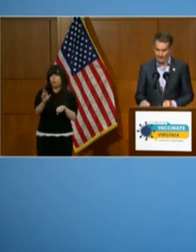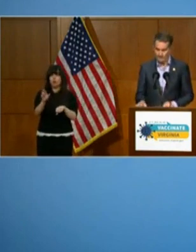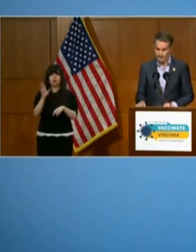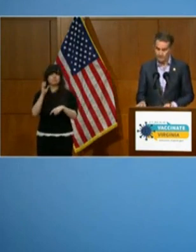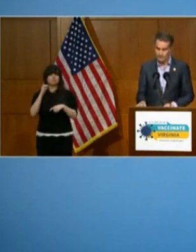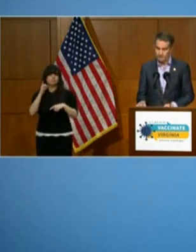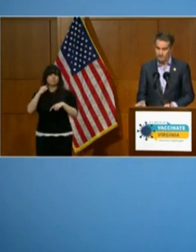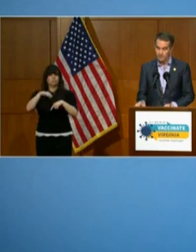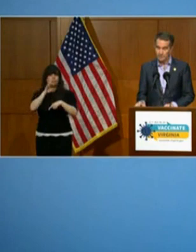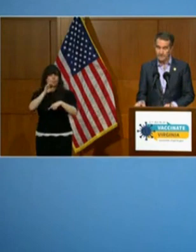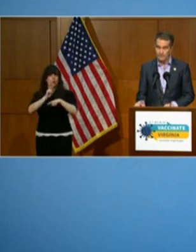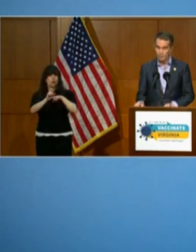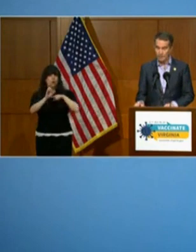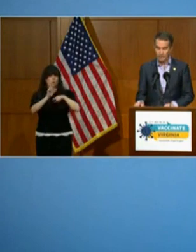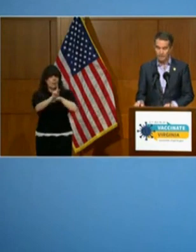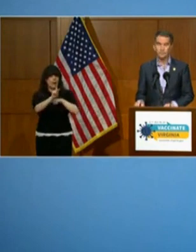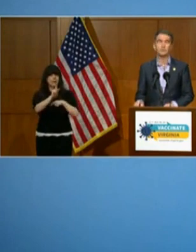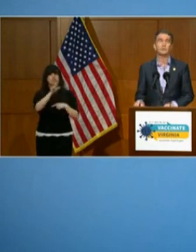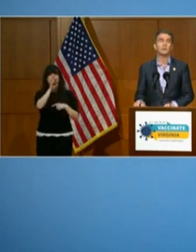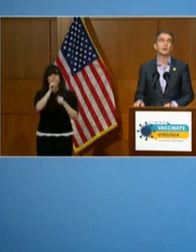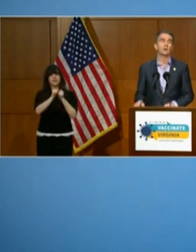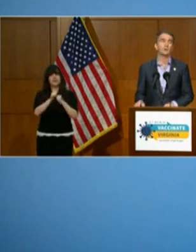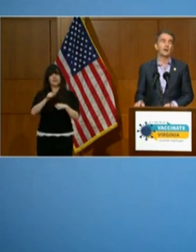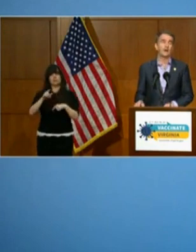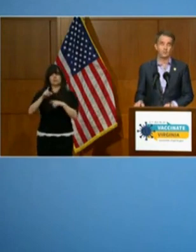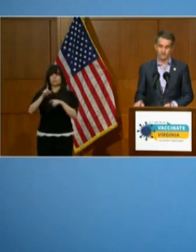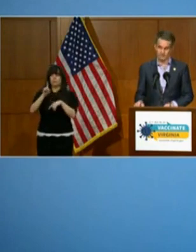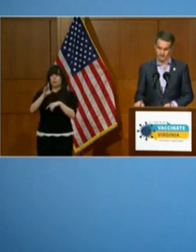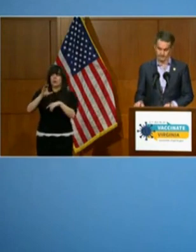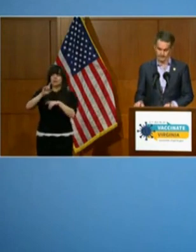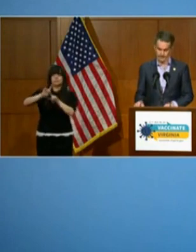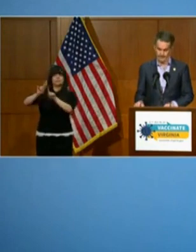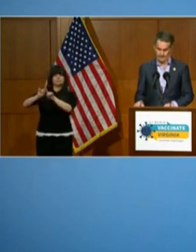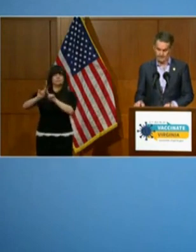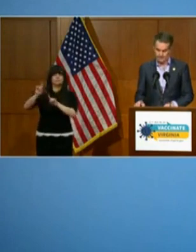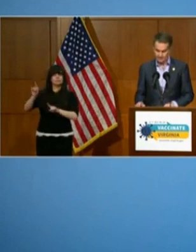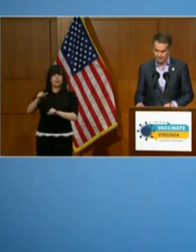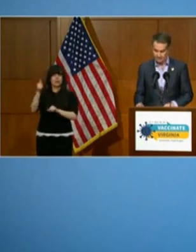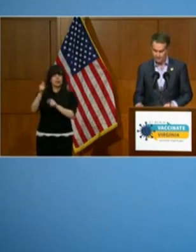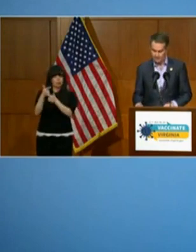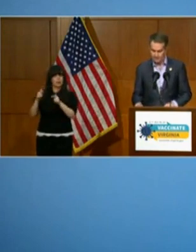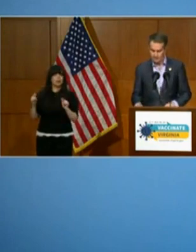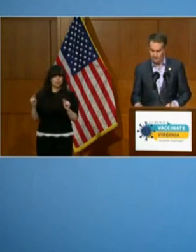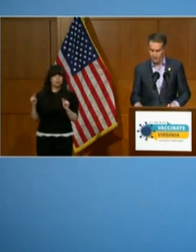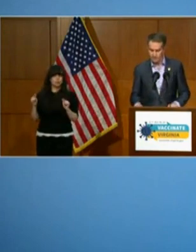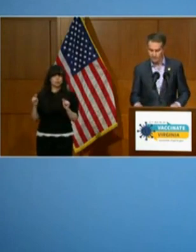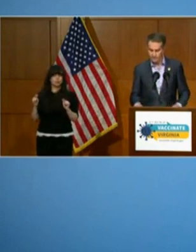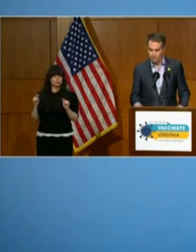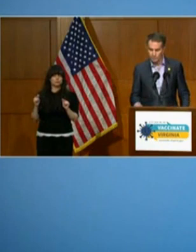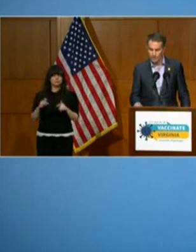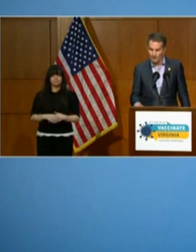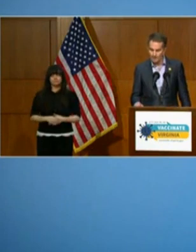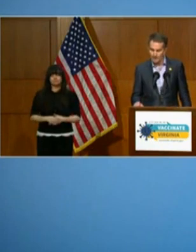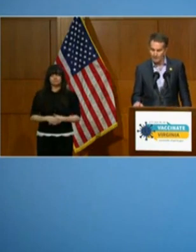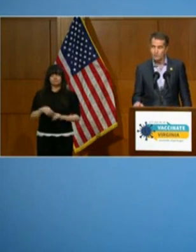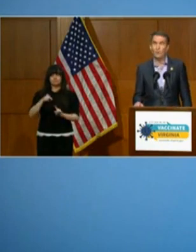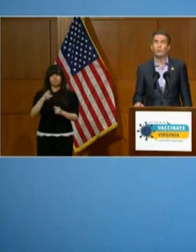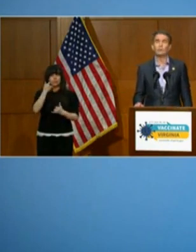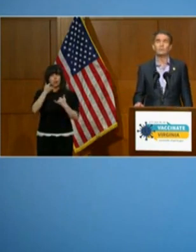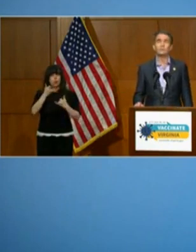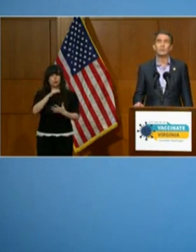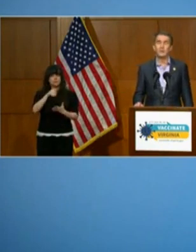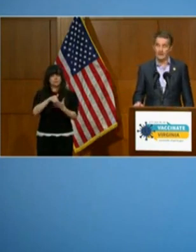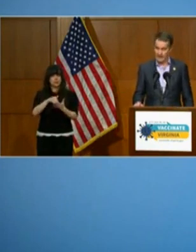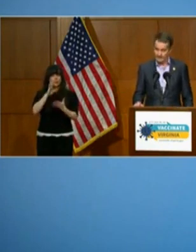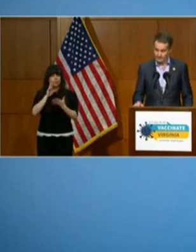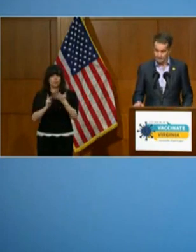back to speak to someone in 100 other languages. In addition, the call center will prioritize